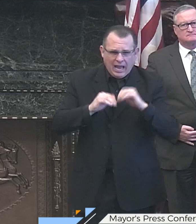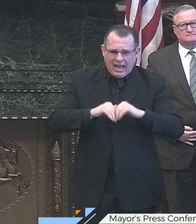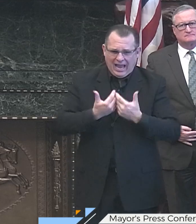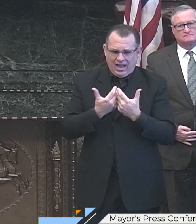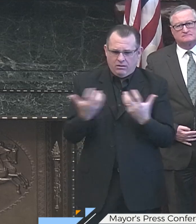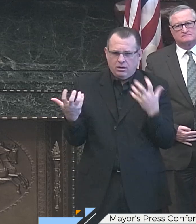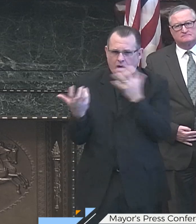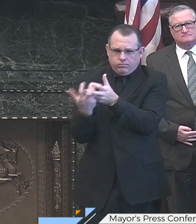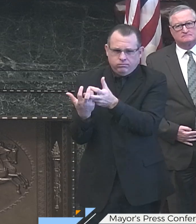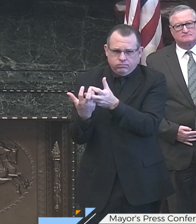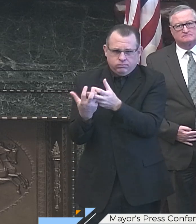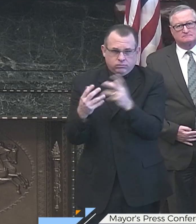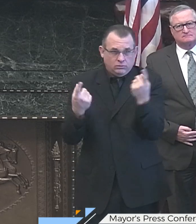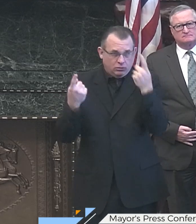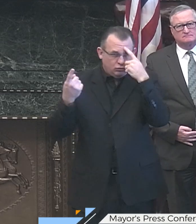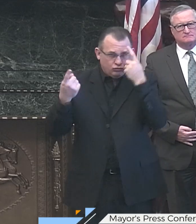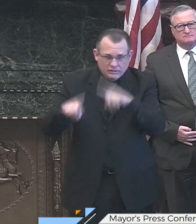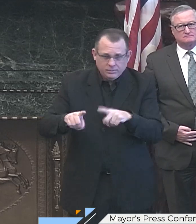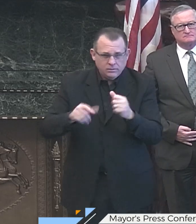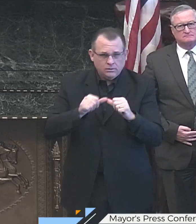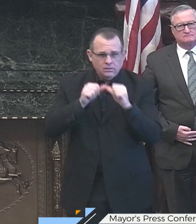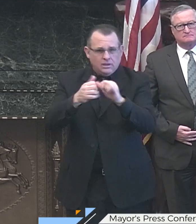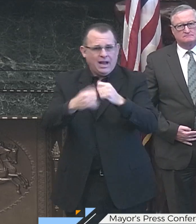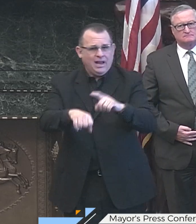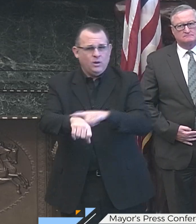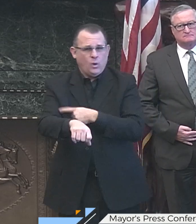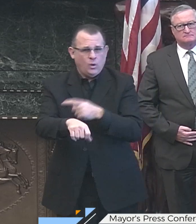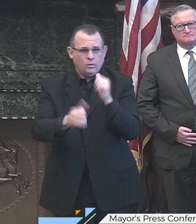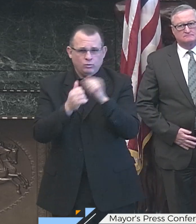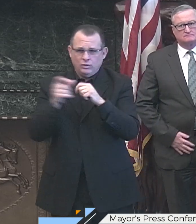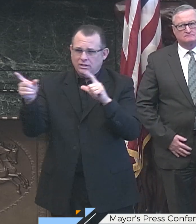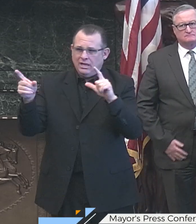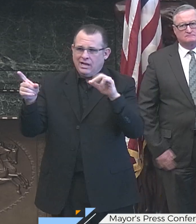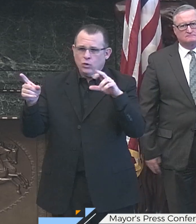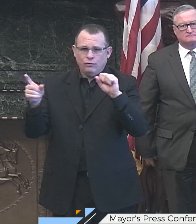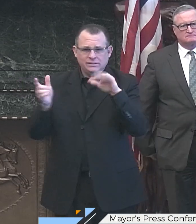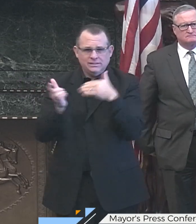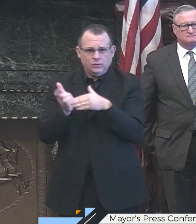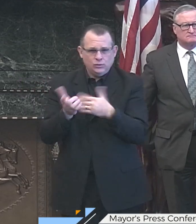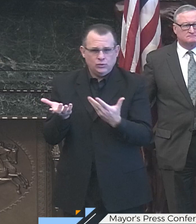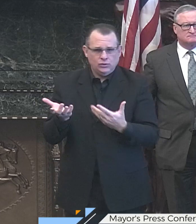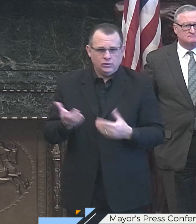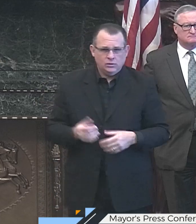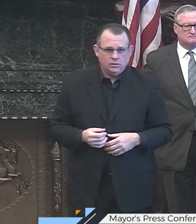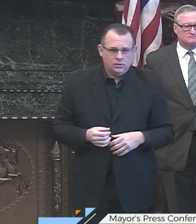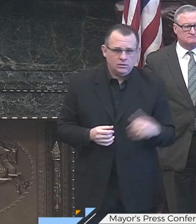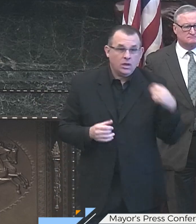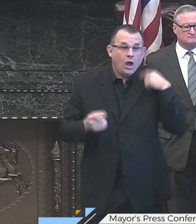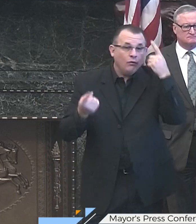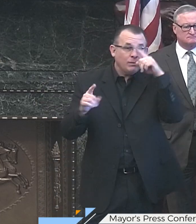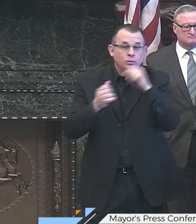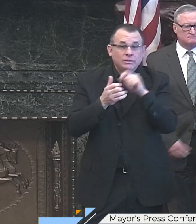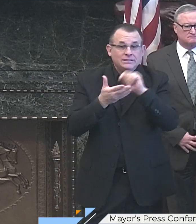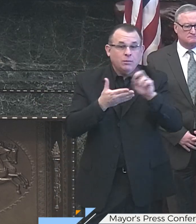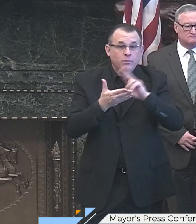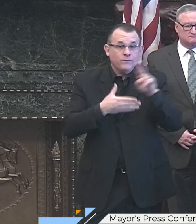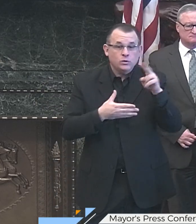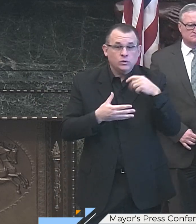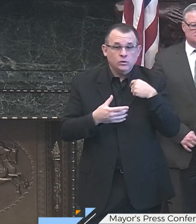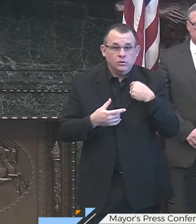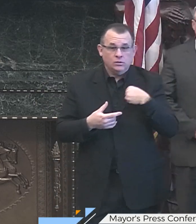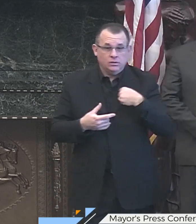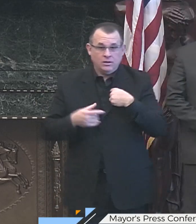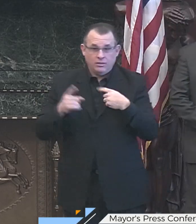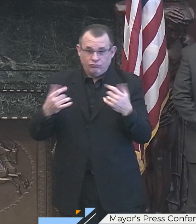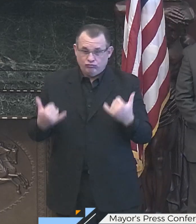the city would get to use those facilities? Sure. So our agreement with Temple is that we will return the facility and into the same shape that we found it,